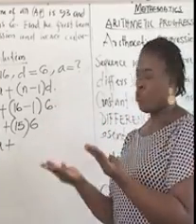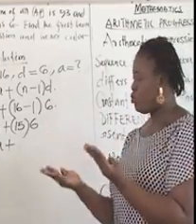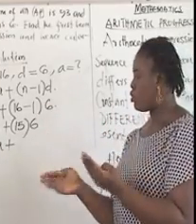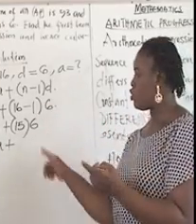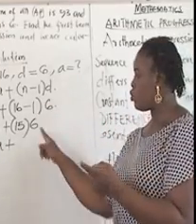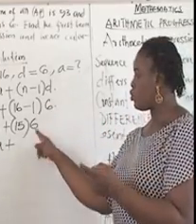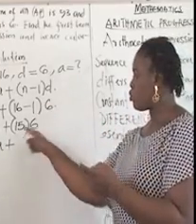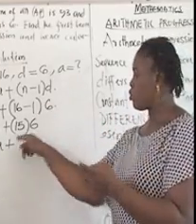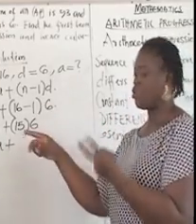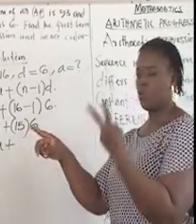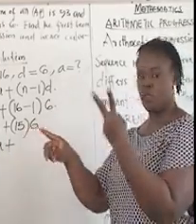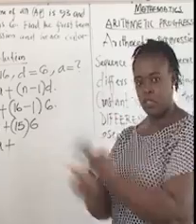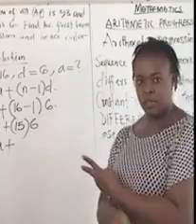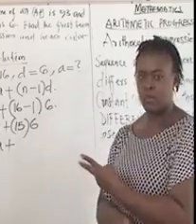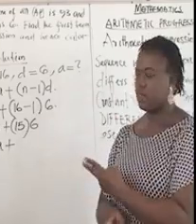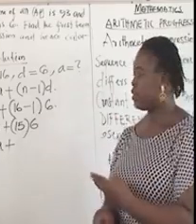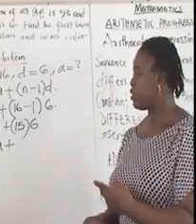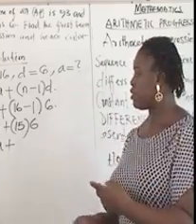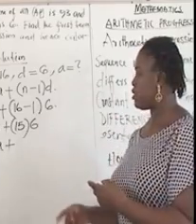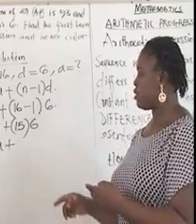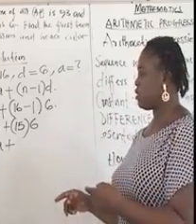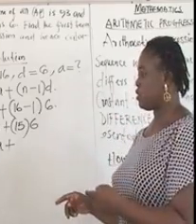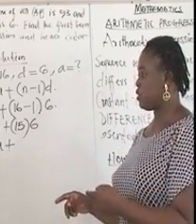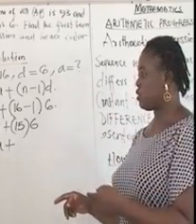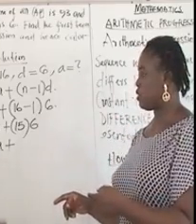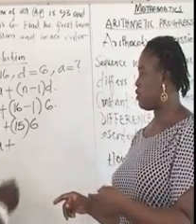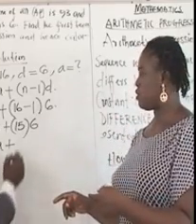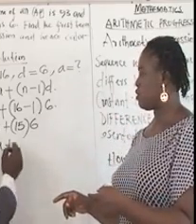15 times 6. Let's do together.